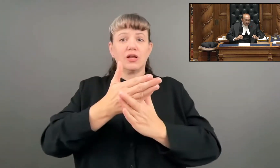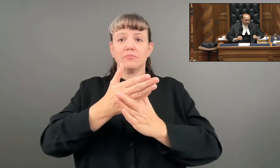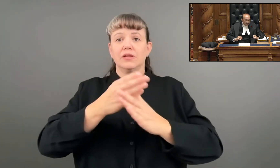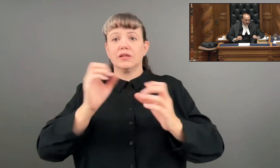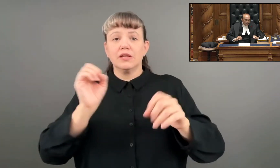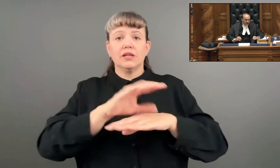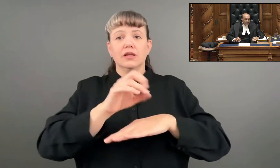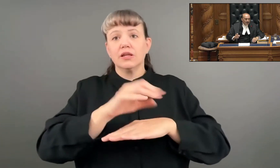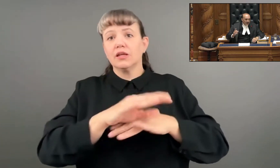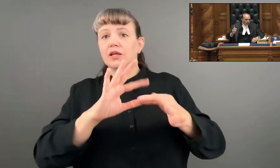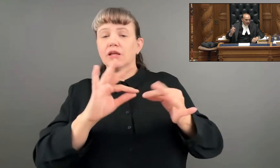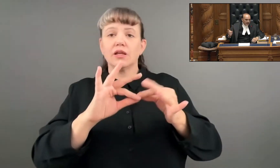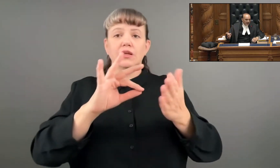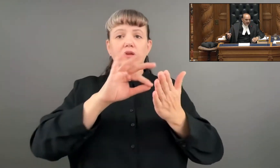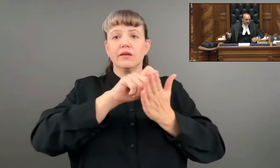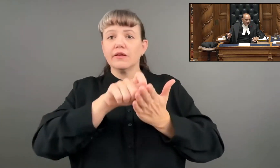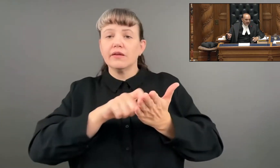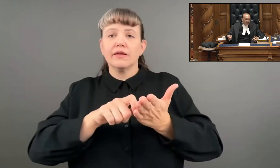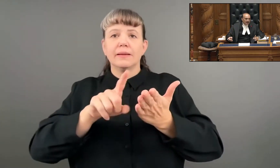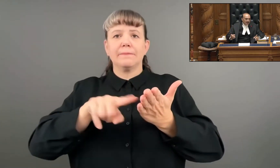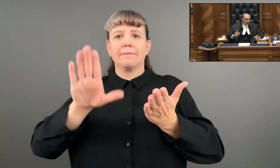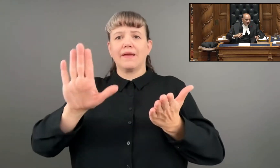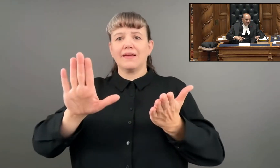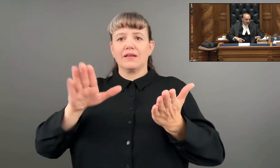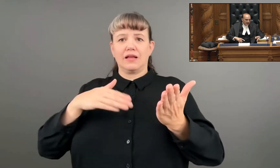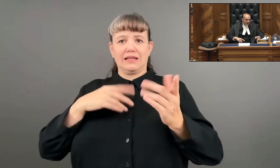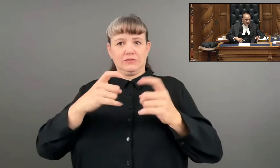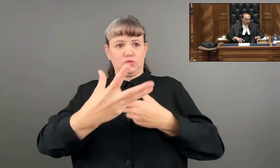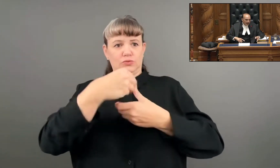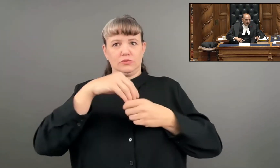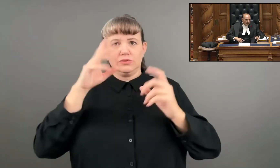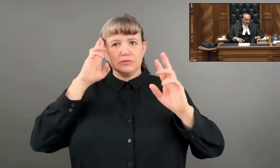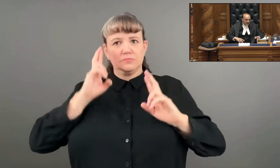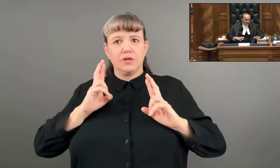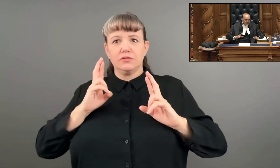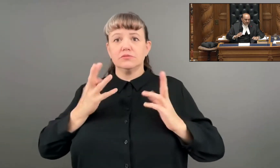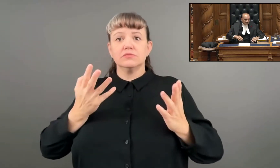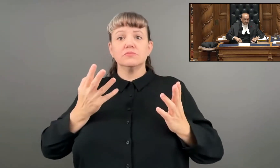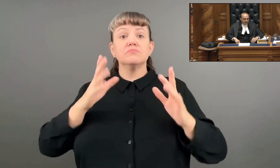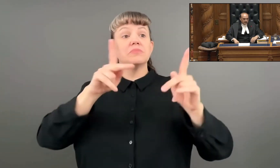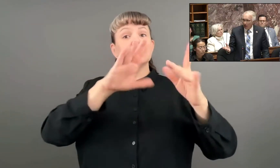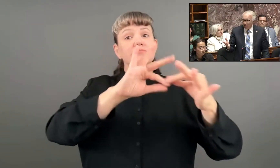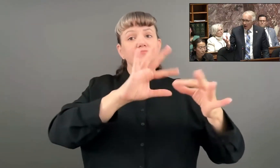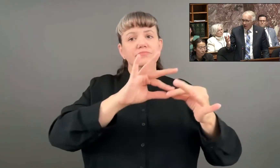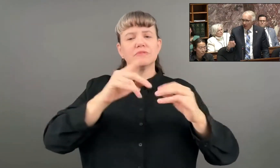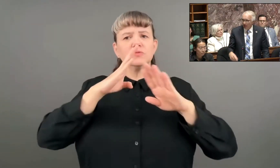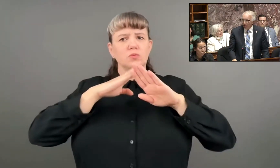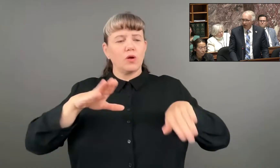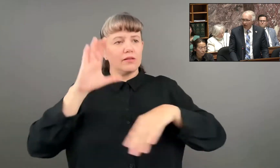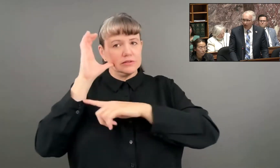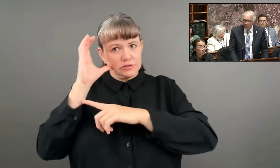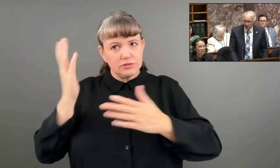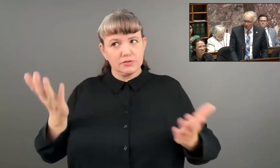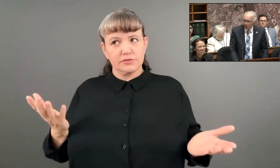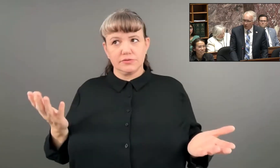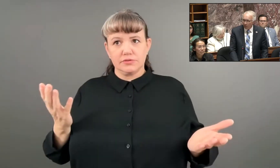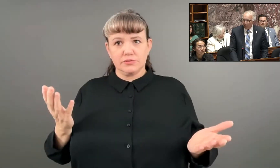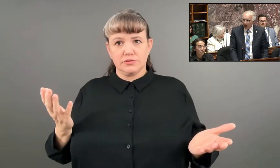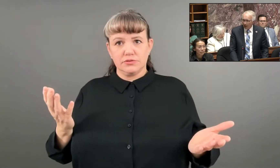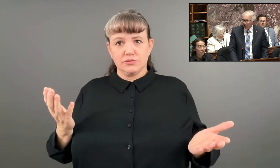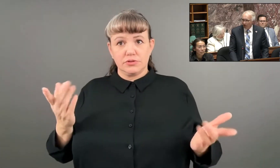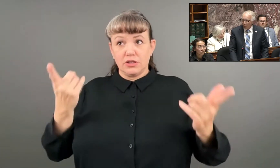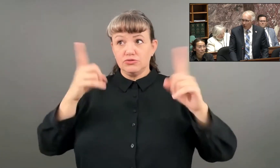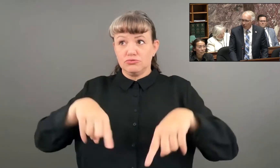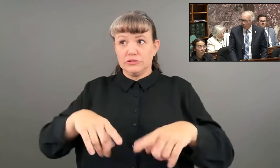a respectful way. When one person is speaking, other one should stay quiet. Yes, I agree entirely, Mr. Speaker,